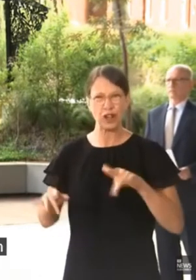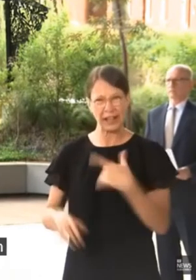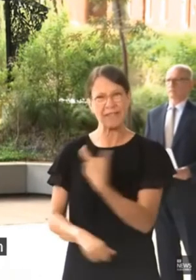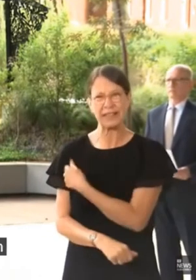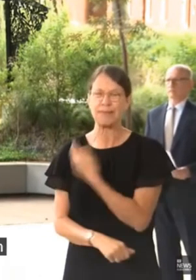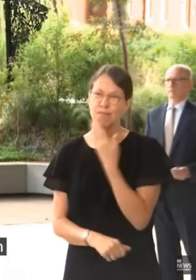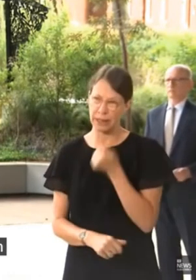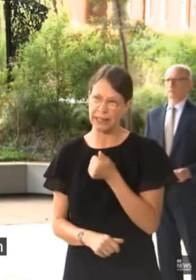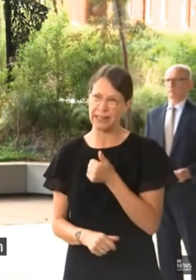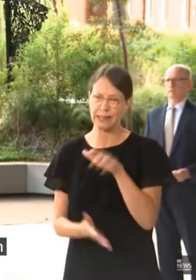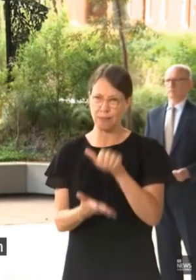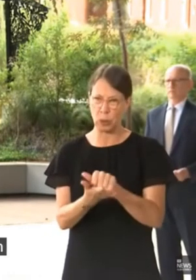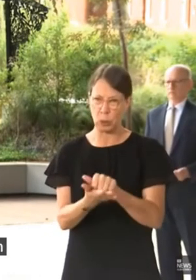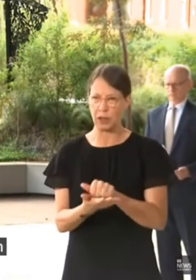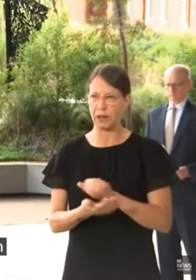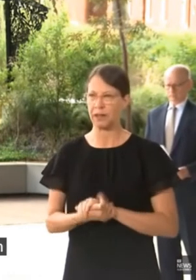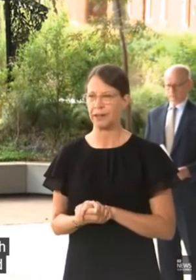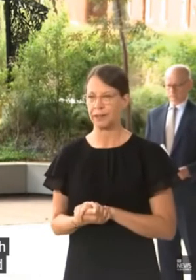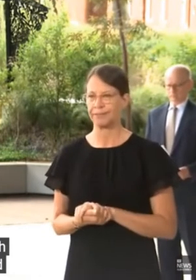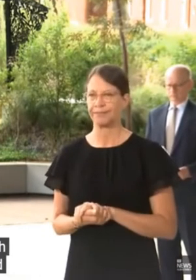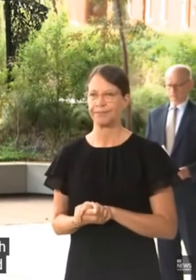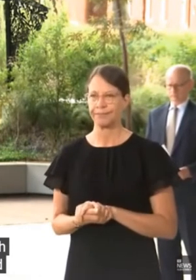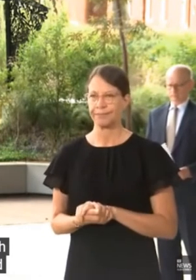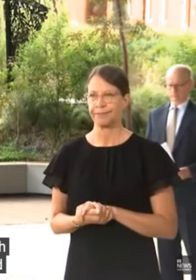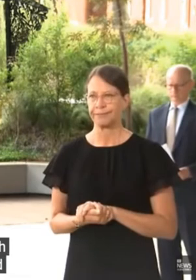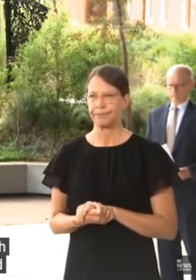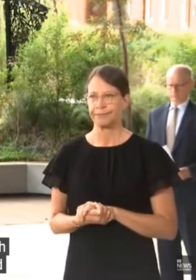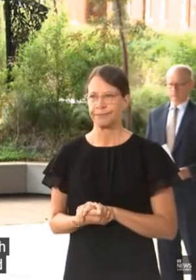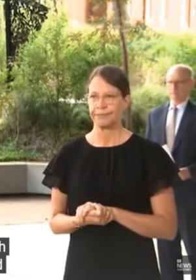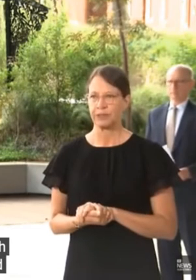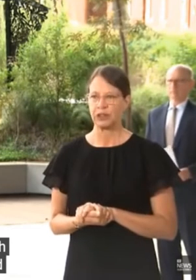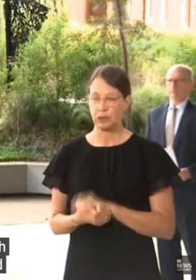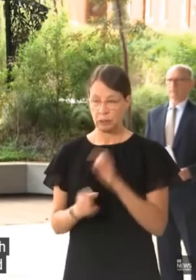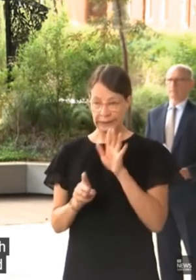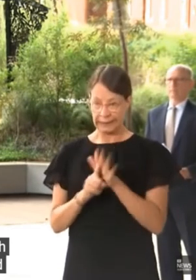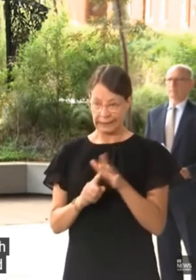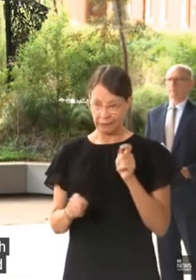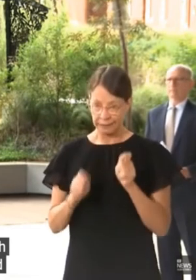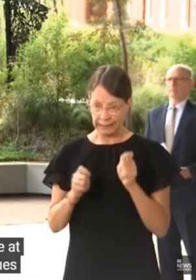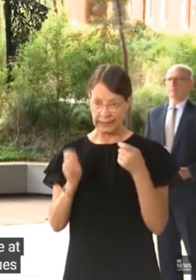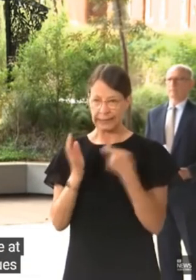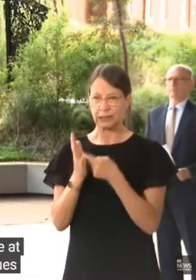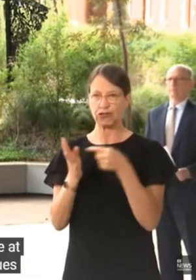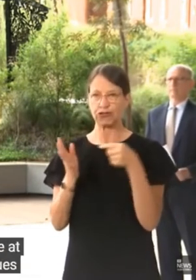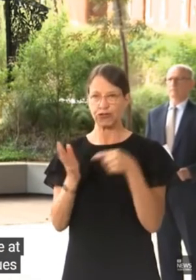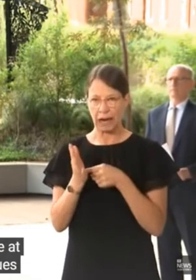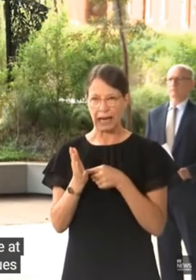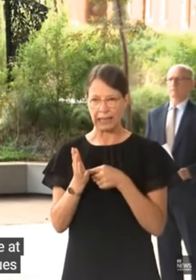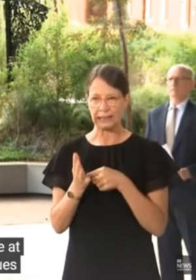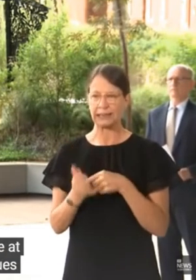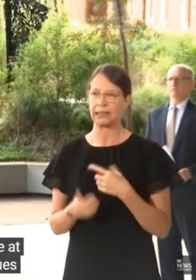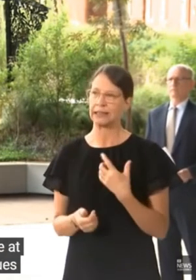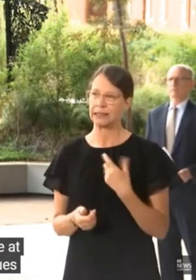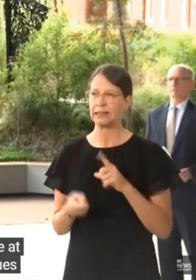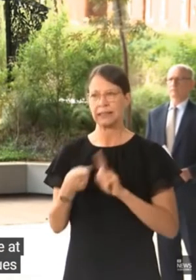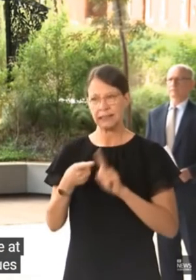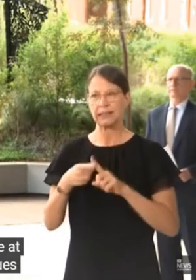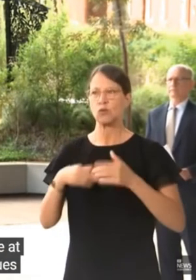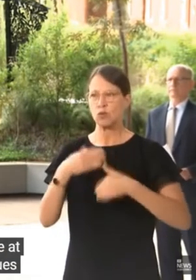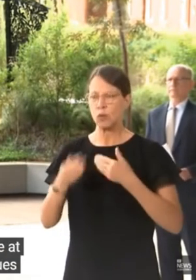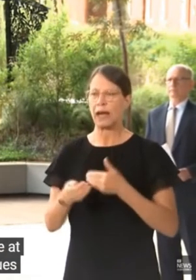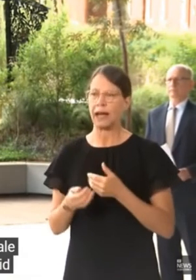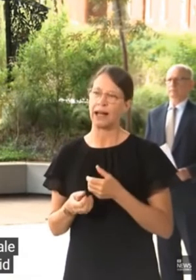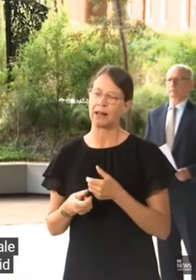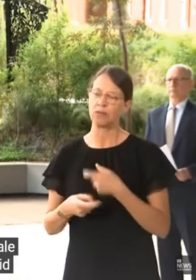rat surveillance programme continues to proceed at the military scale. 7.5 million rapid antigen tests are on their